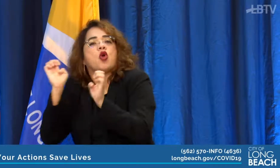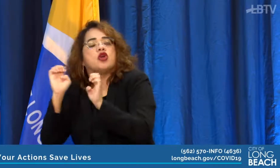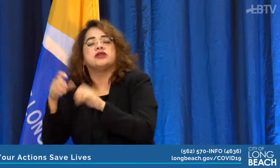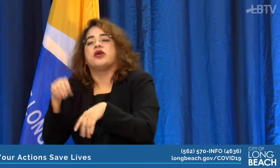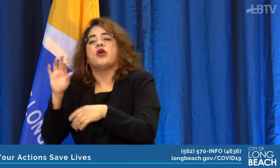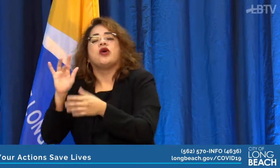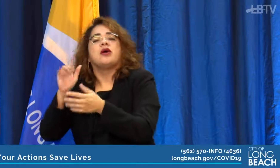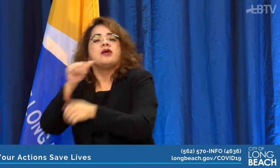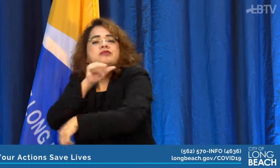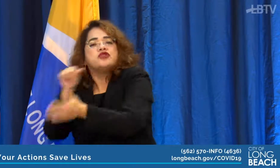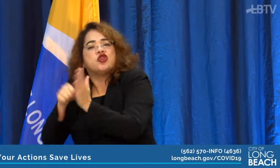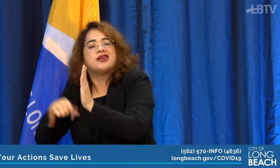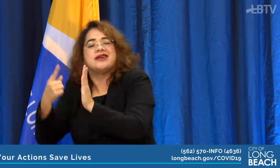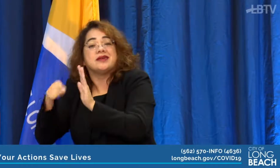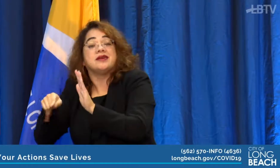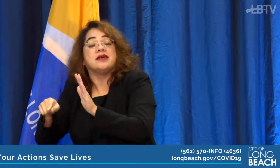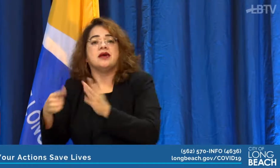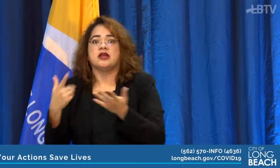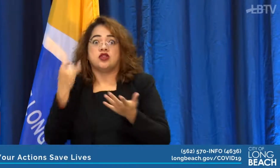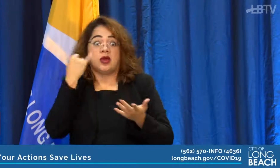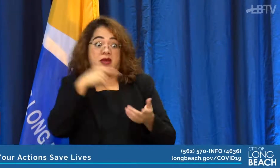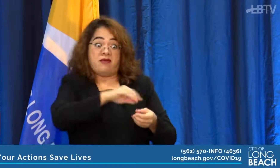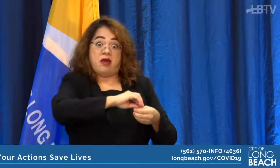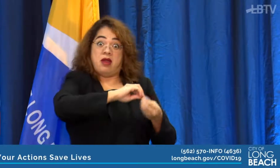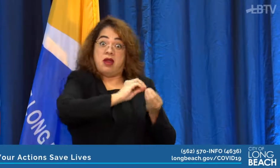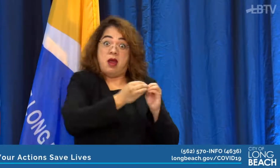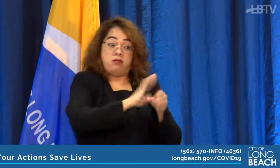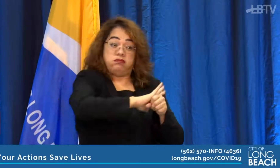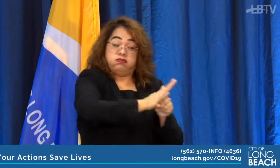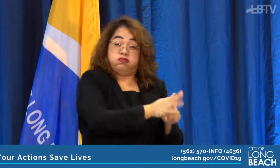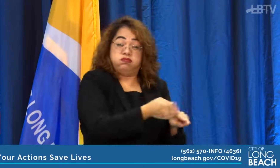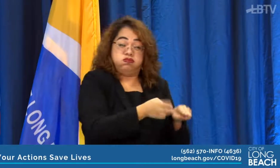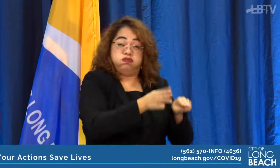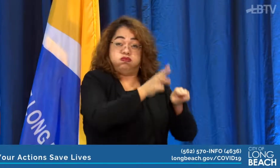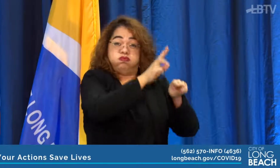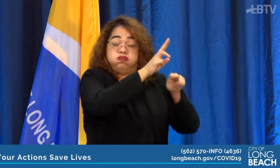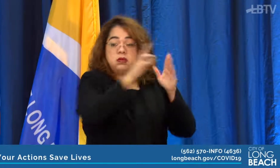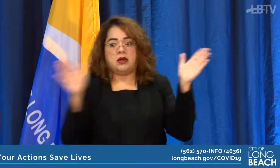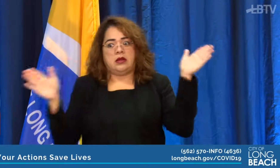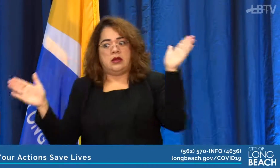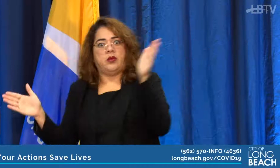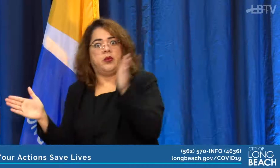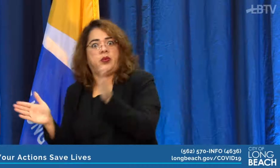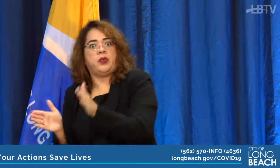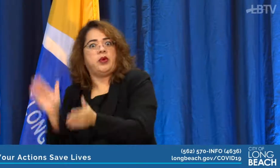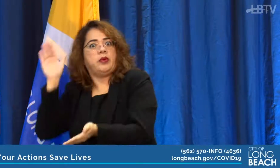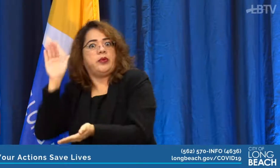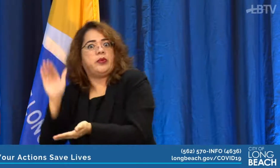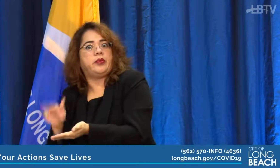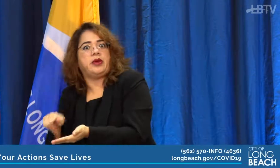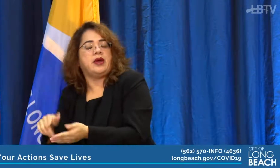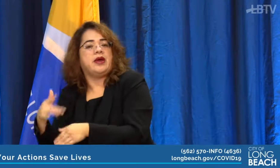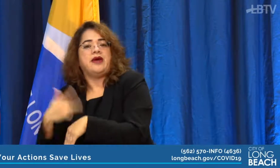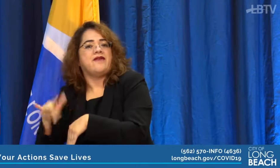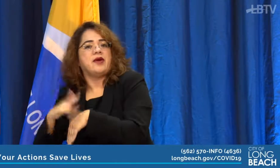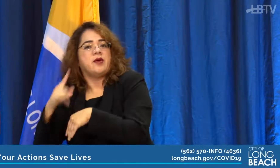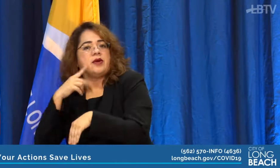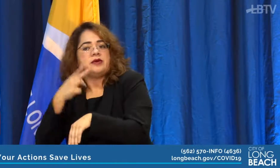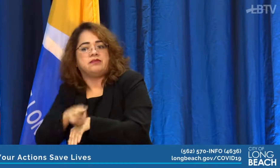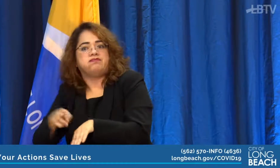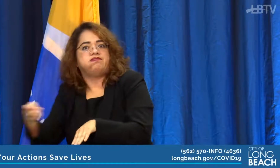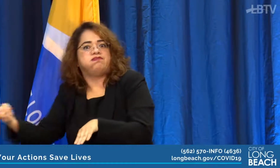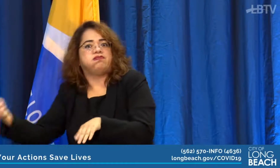people for other illnesses, emergencies, and others. As the mayor mentioned, since November 1st, we have gone